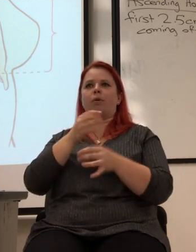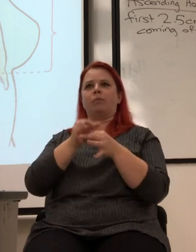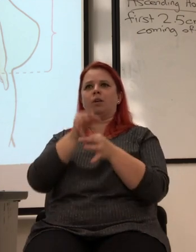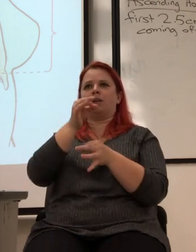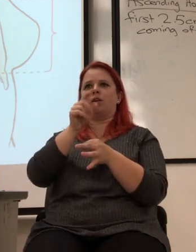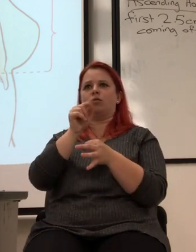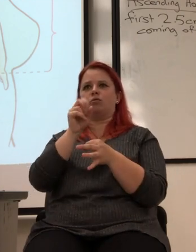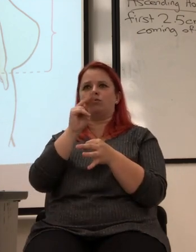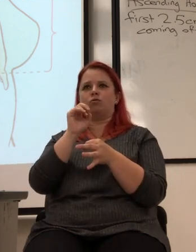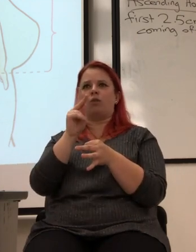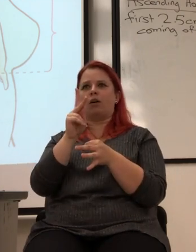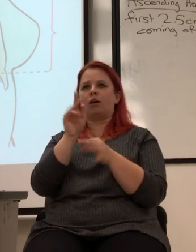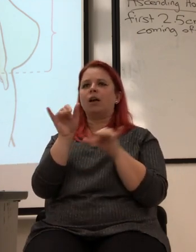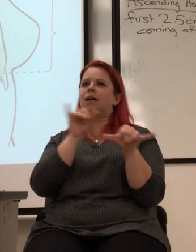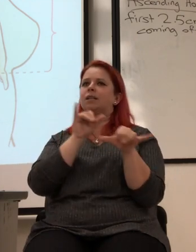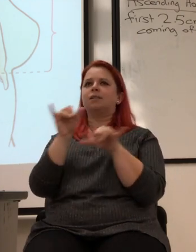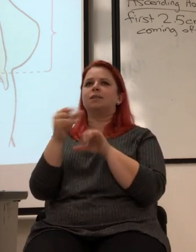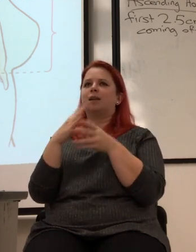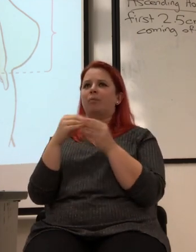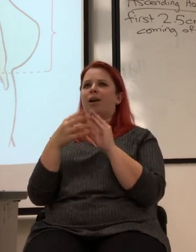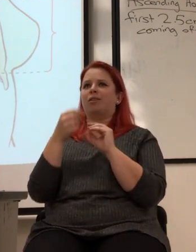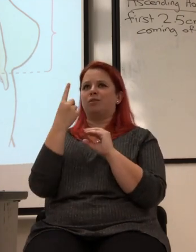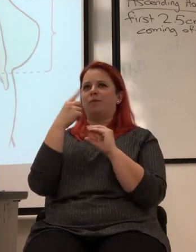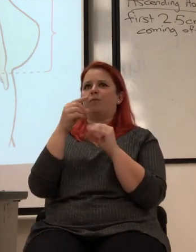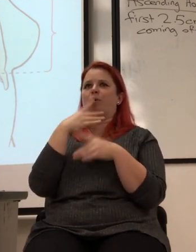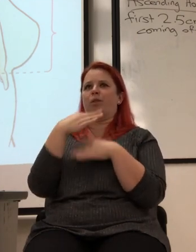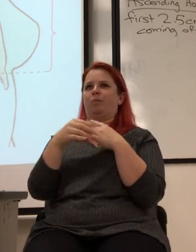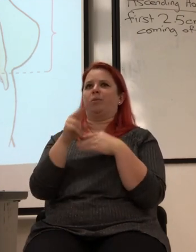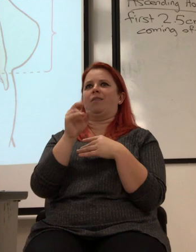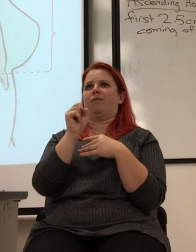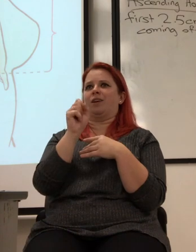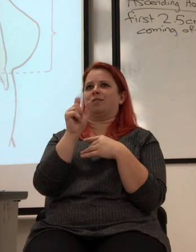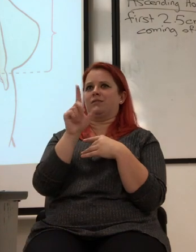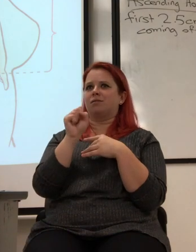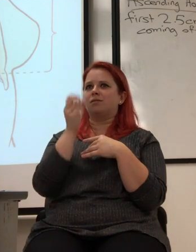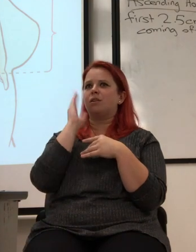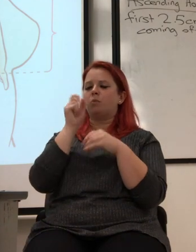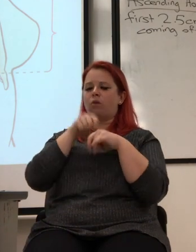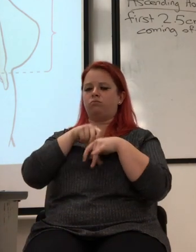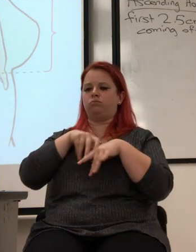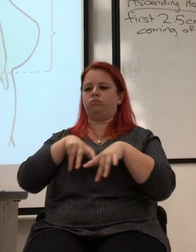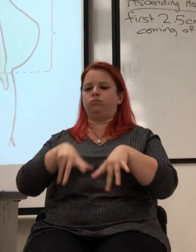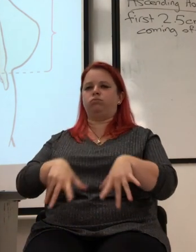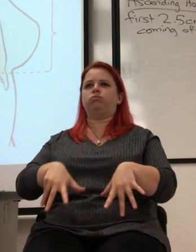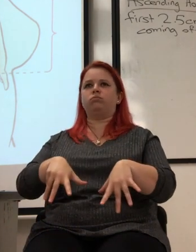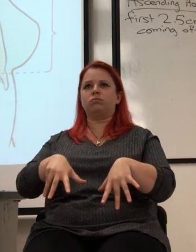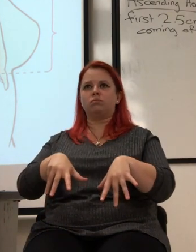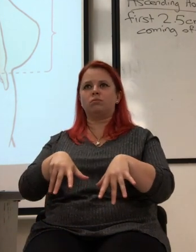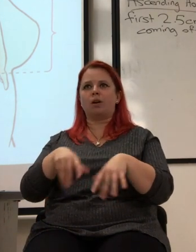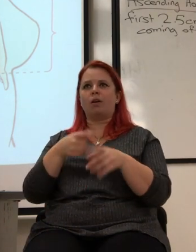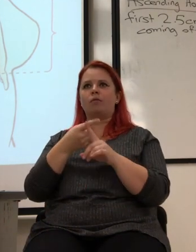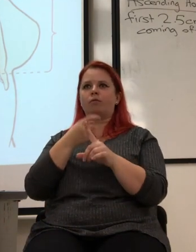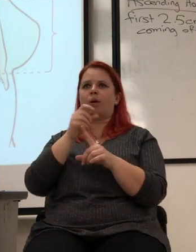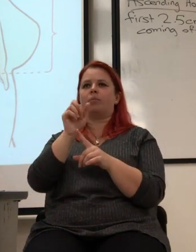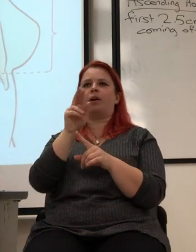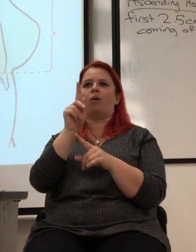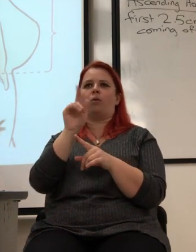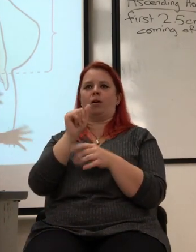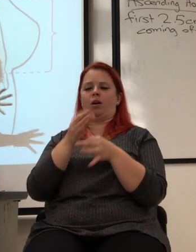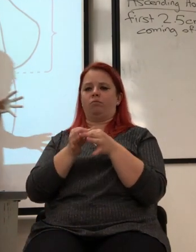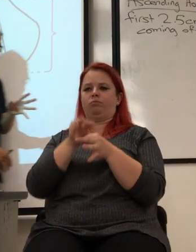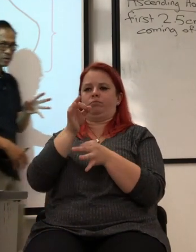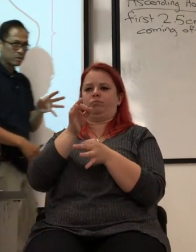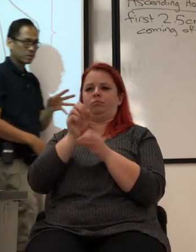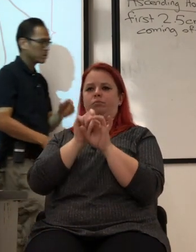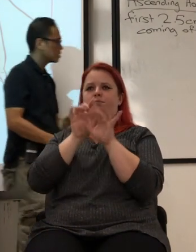It's kind of the same analogy here for blood vessels. You branch out from the aorta. So